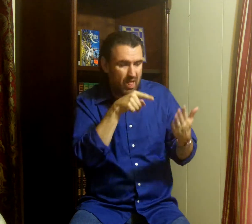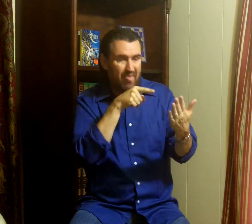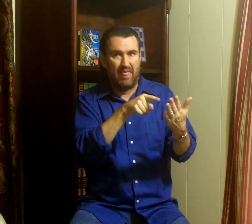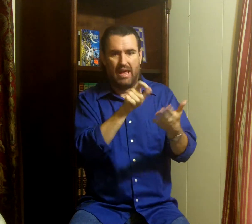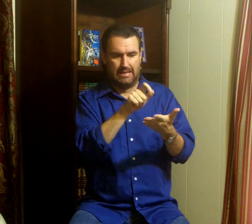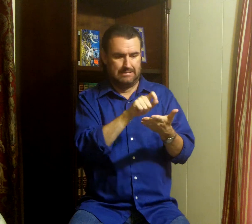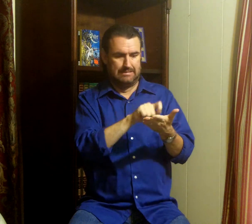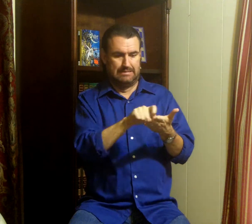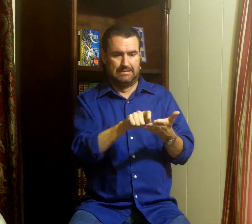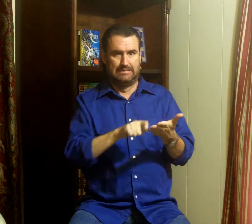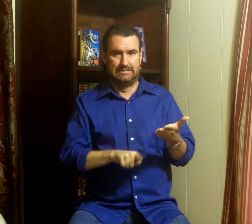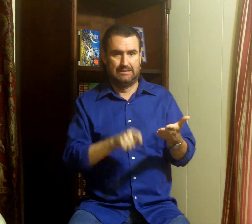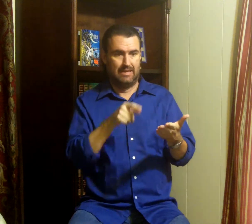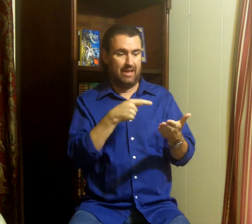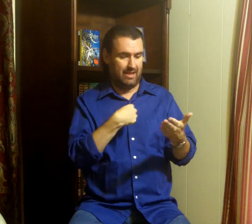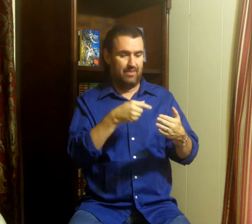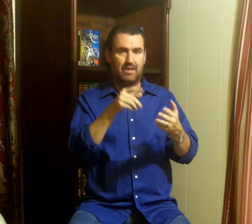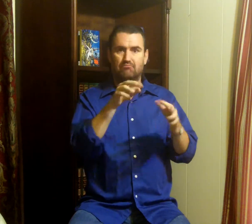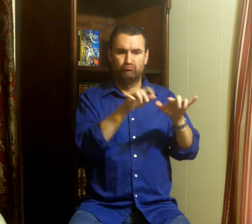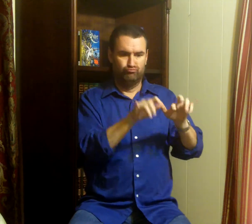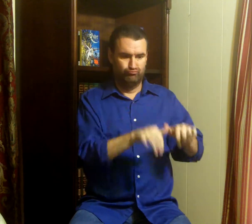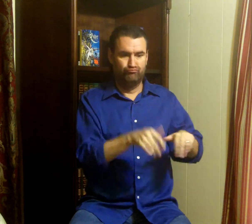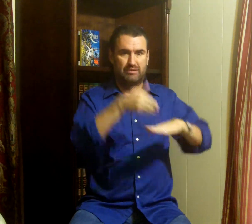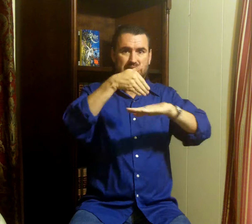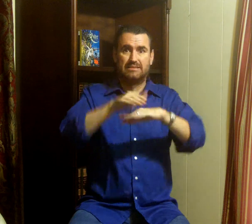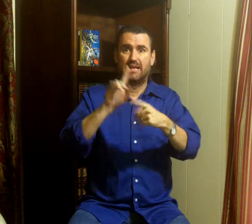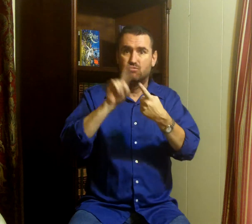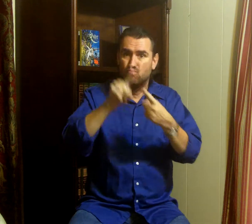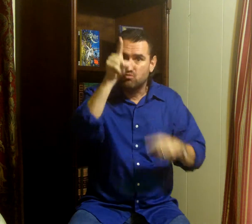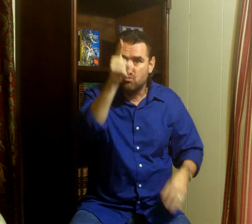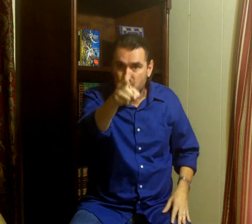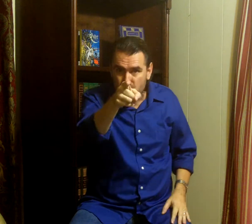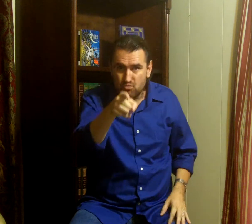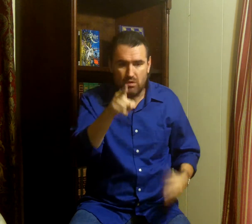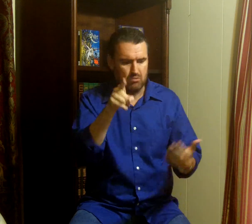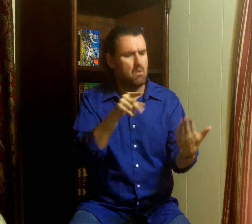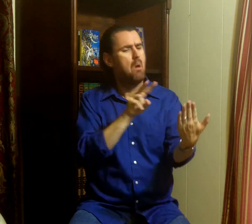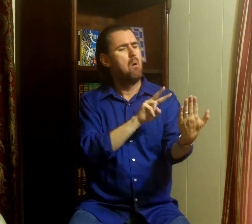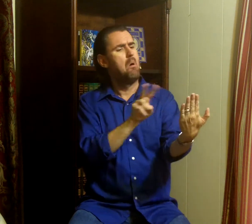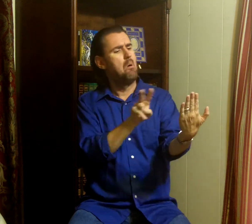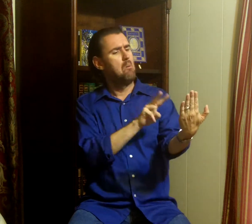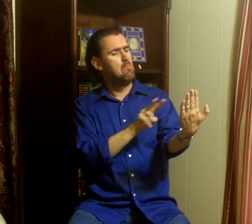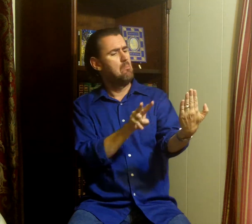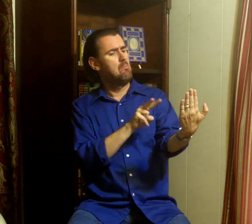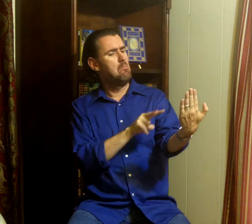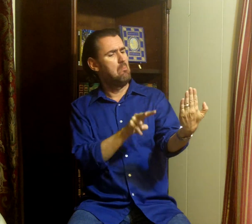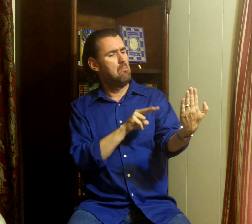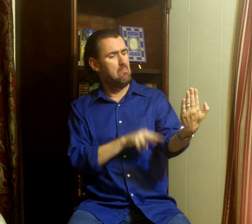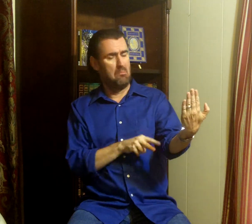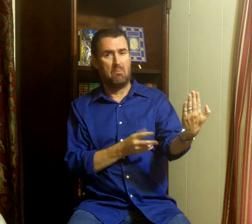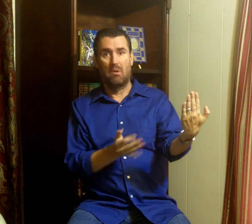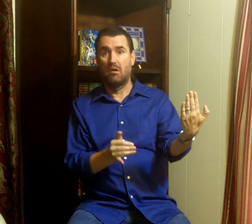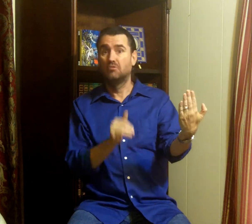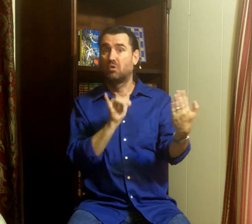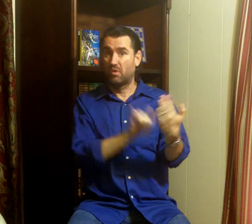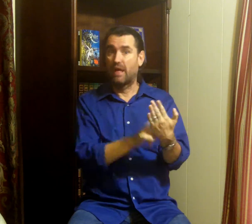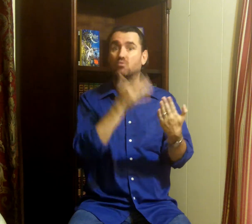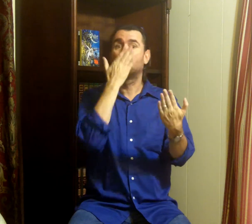some evaluators have an opinion one way and some have an opinion another way, which is good because that's the